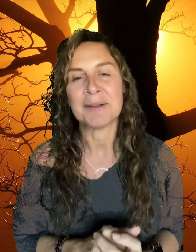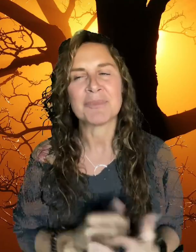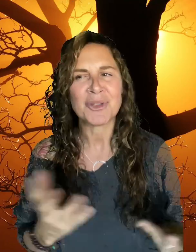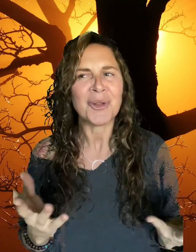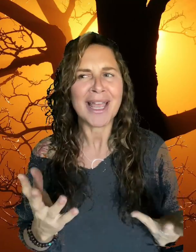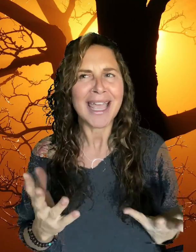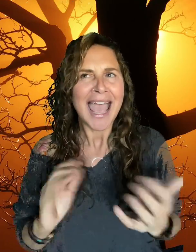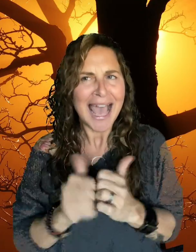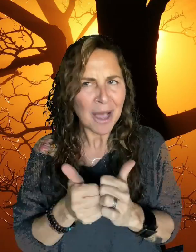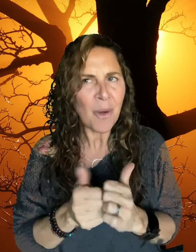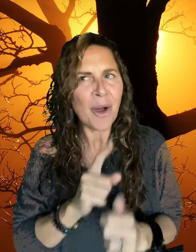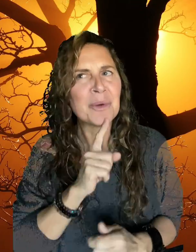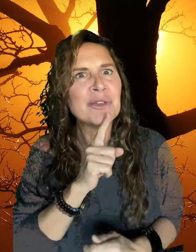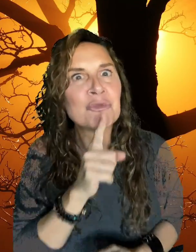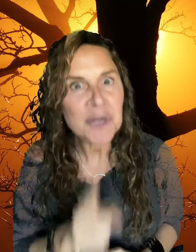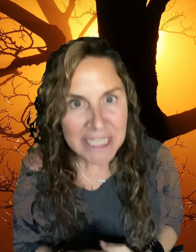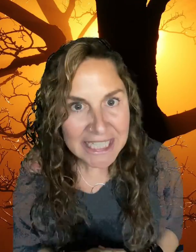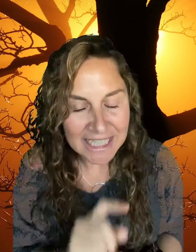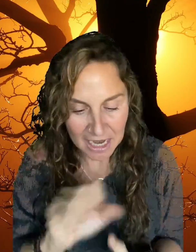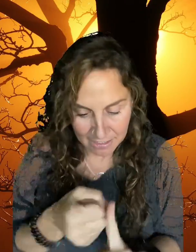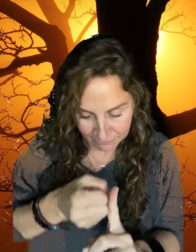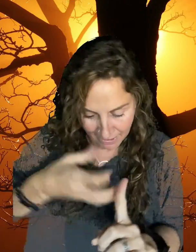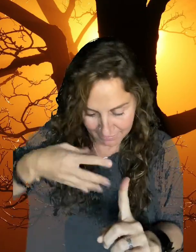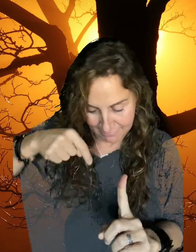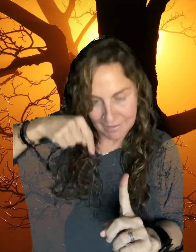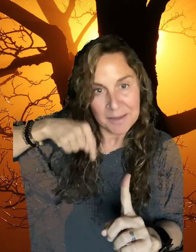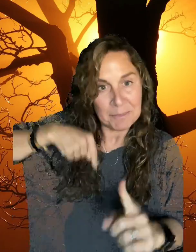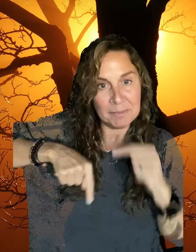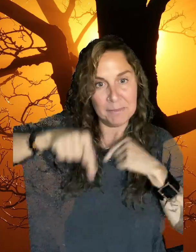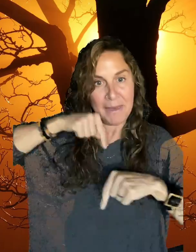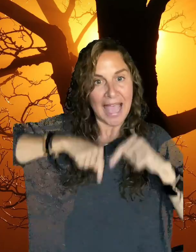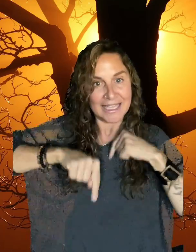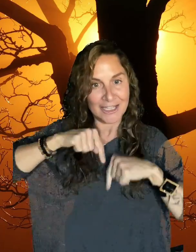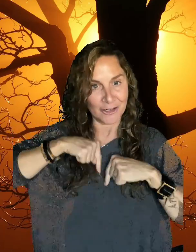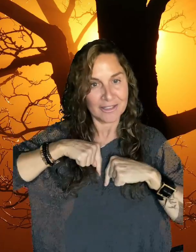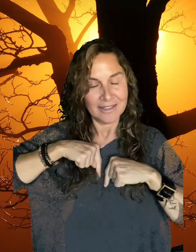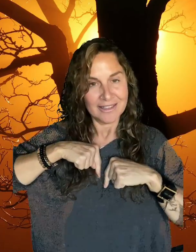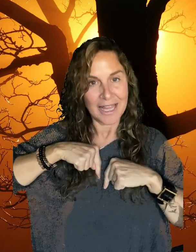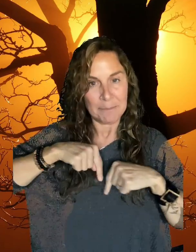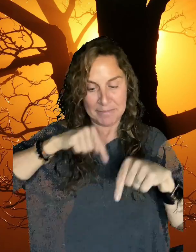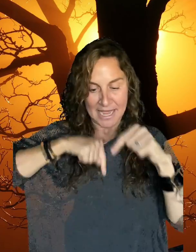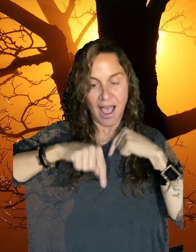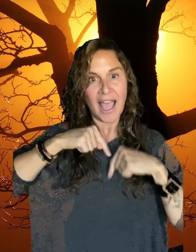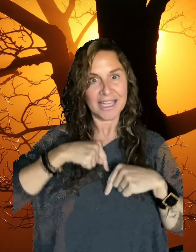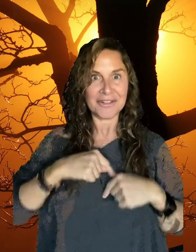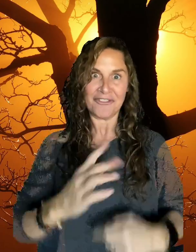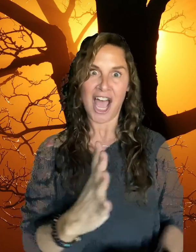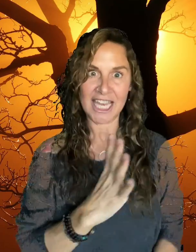So like, how are we really kind of like back here, like behind fine?